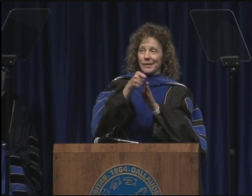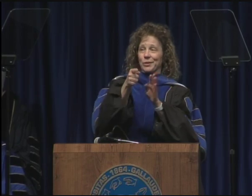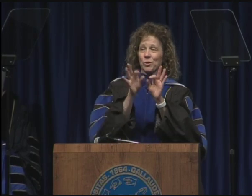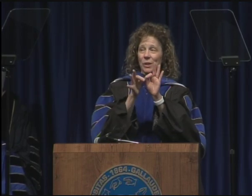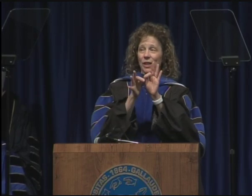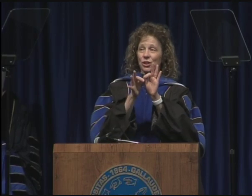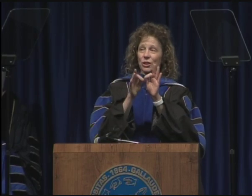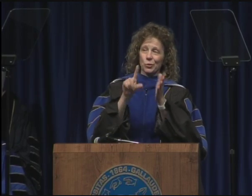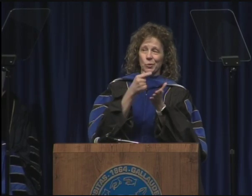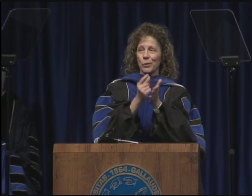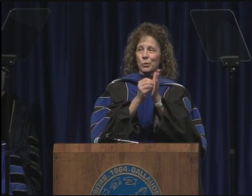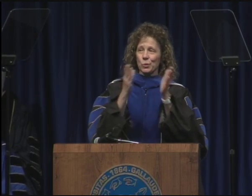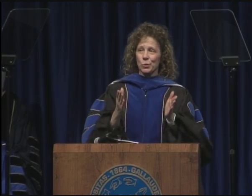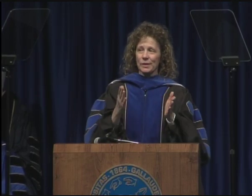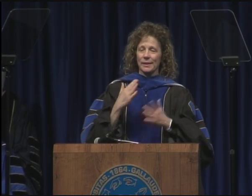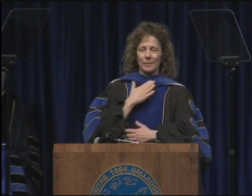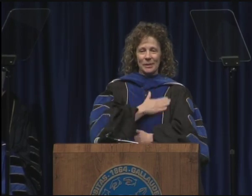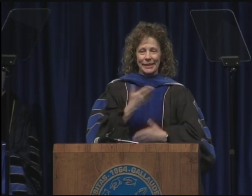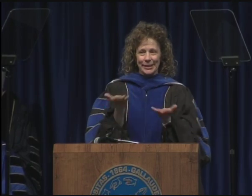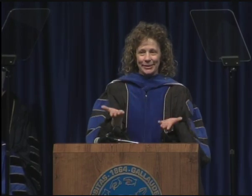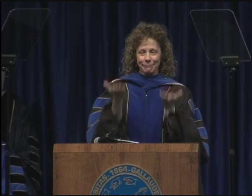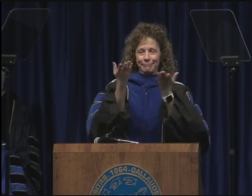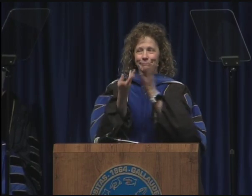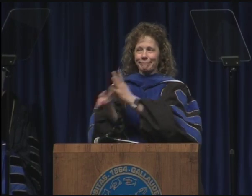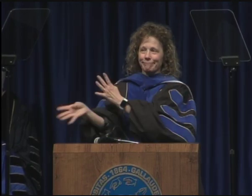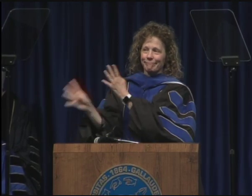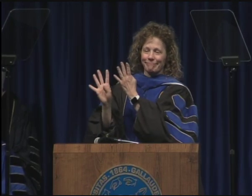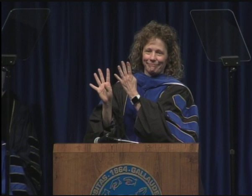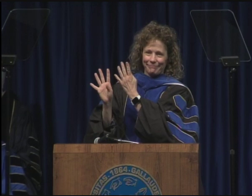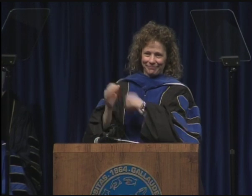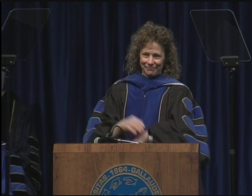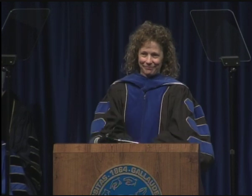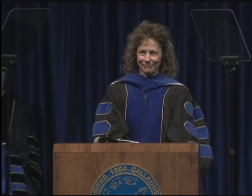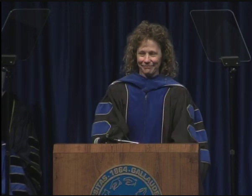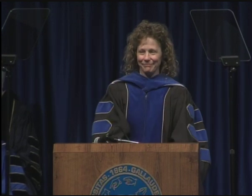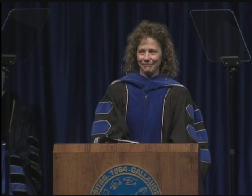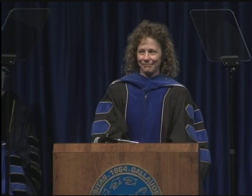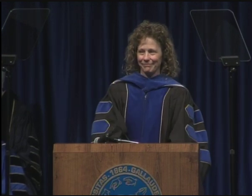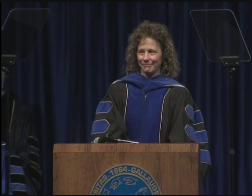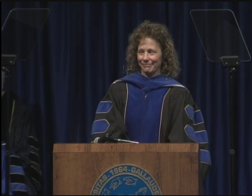Will the master's graduates of the interpretation program please come forward?